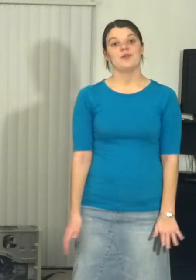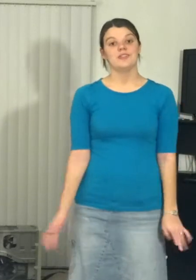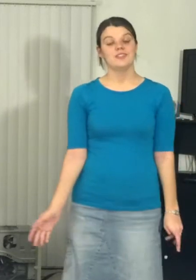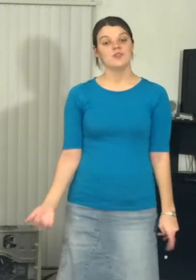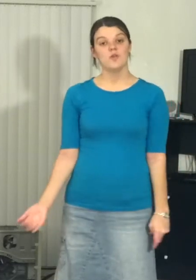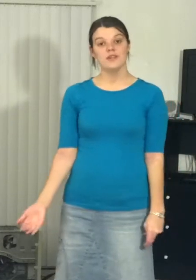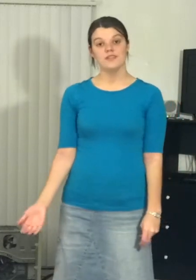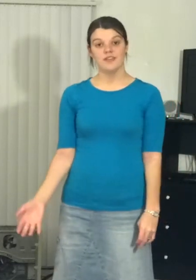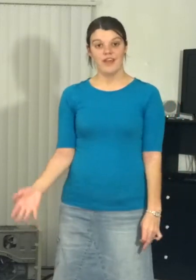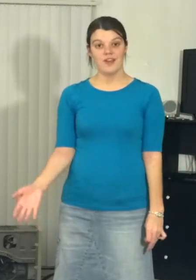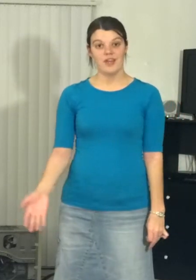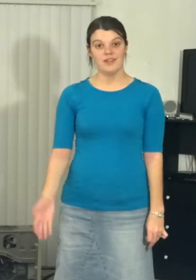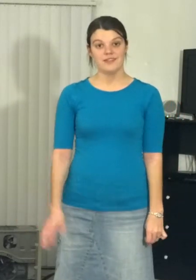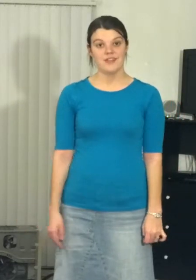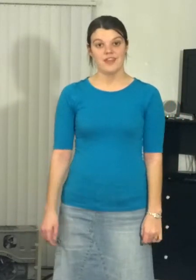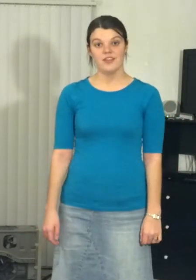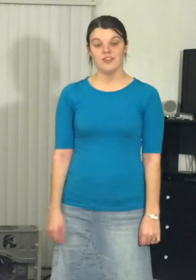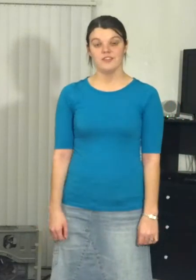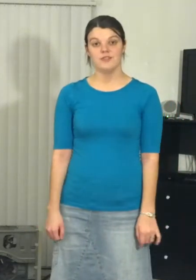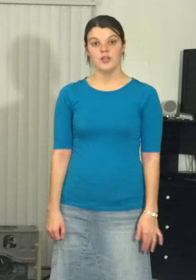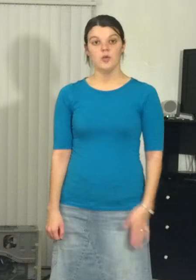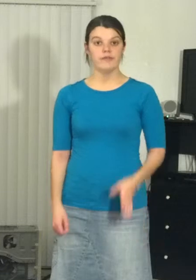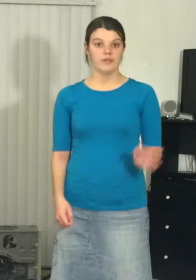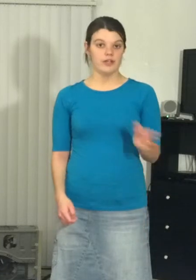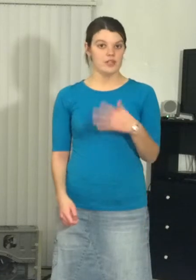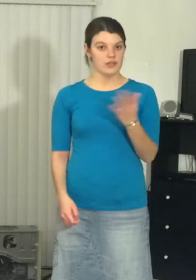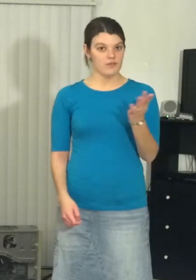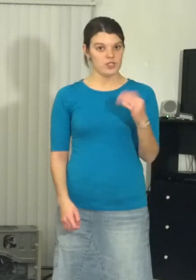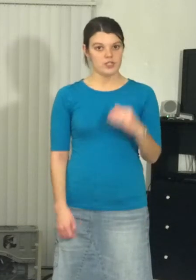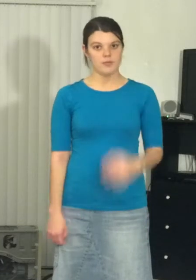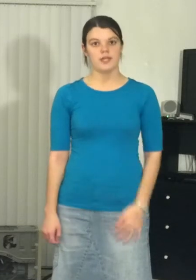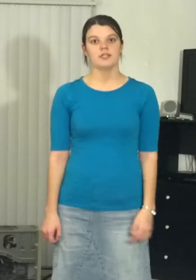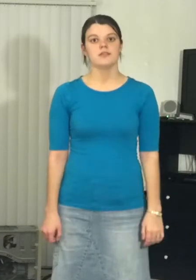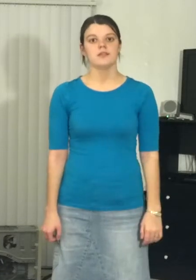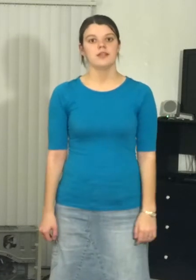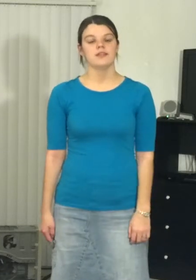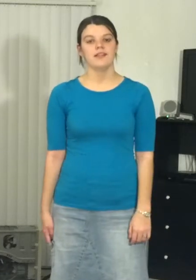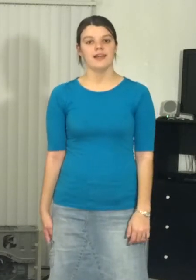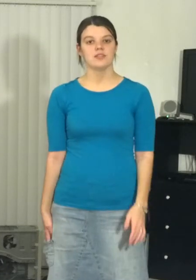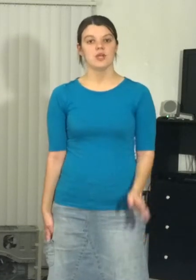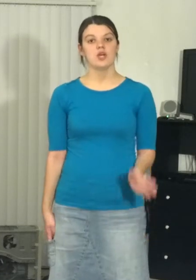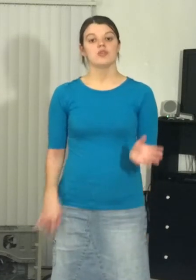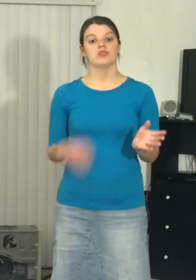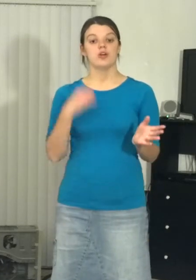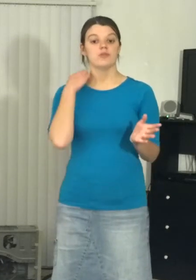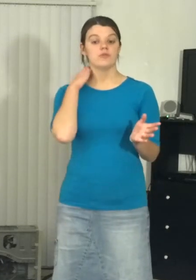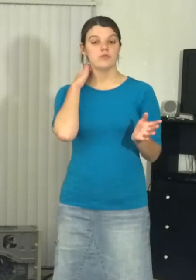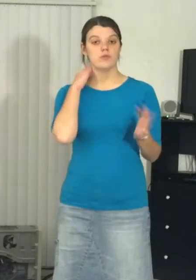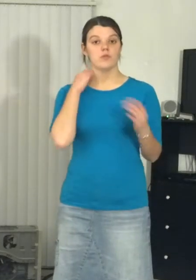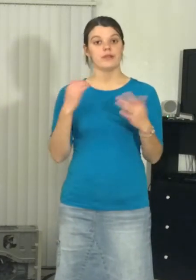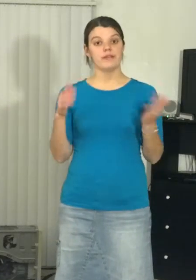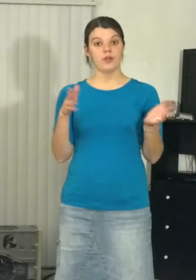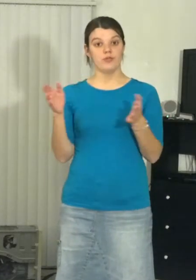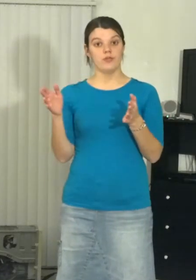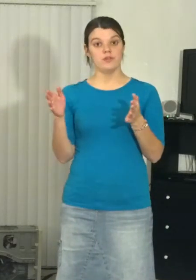So this is the chorus of I Know How to Say Thank You. We've went over the first couple lines in class, so we'll briefly go through those